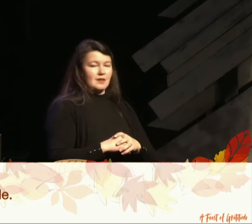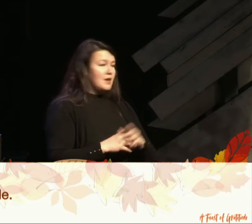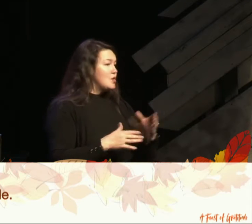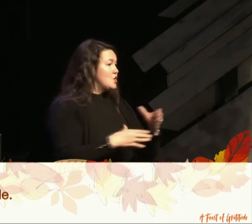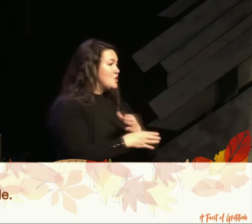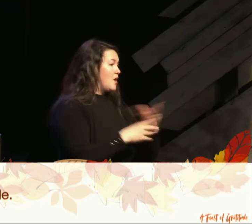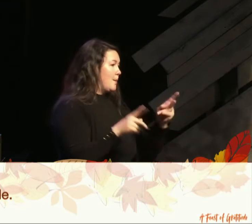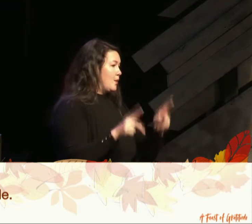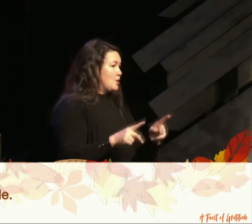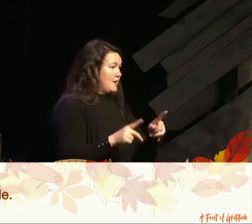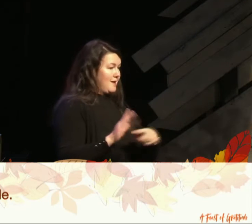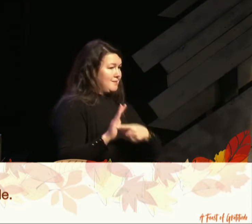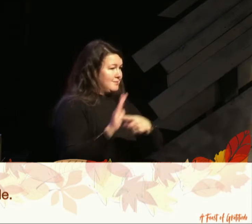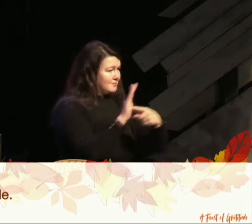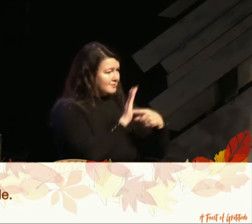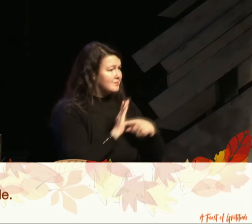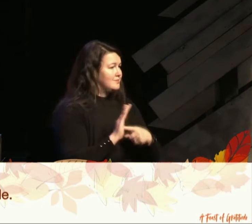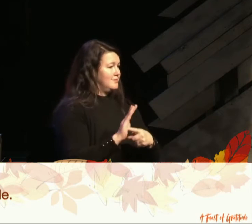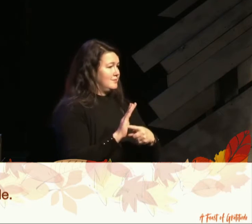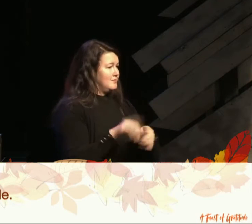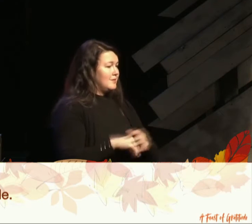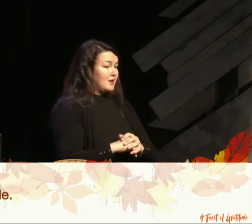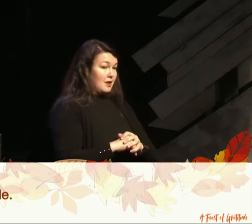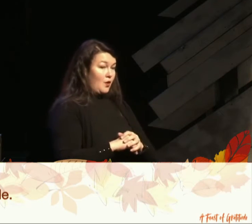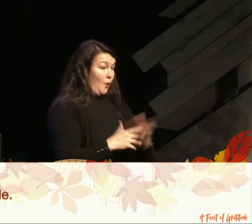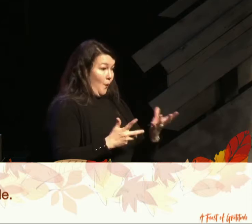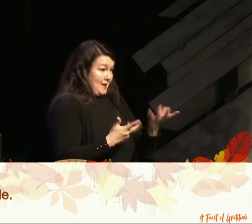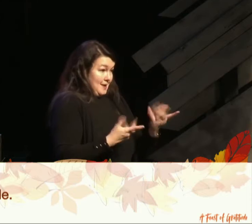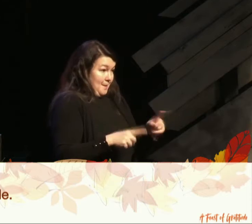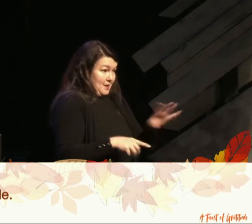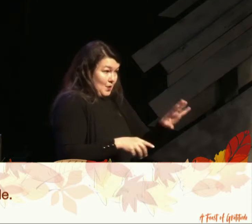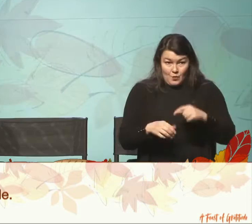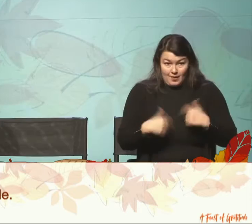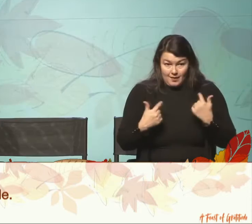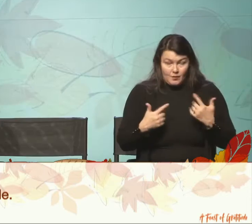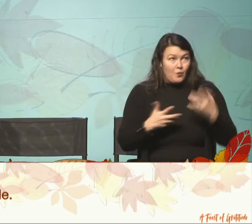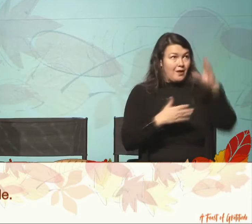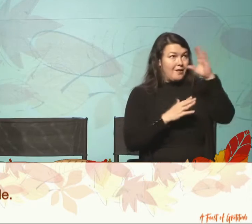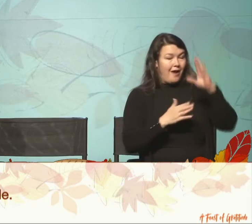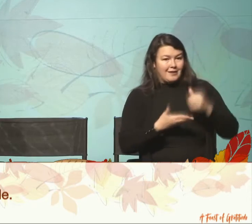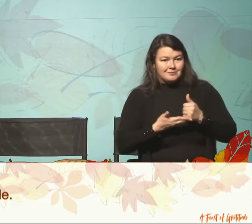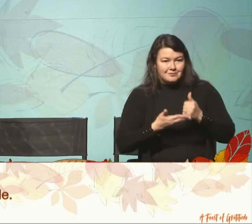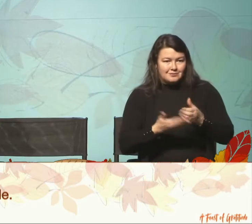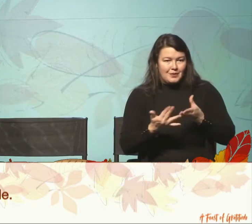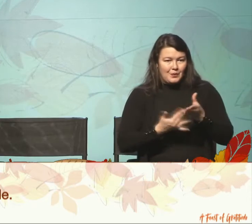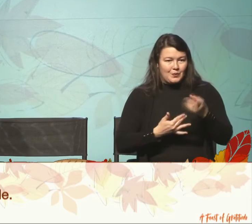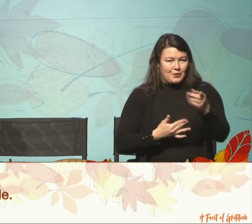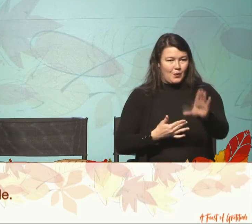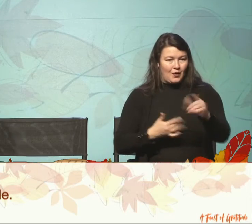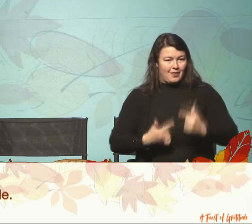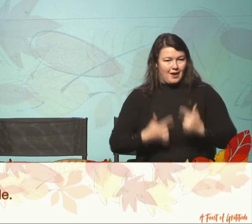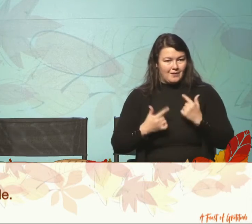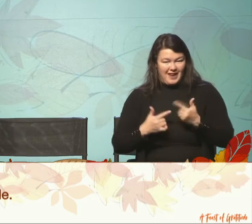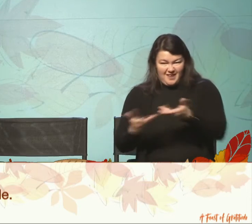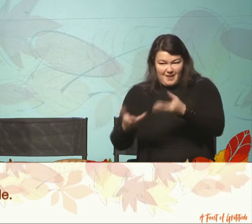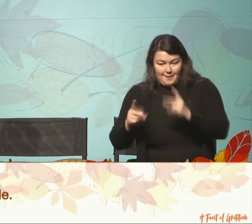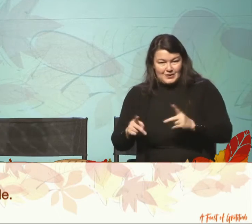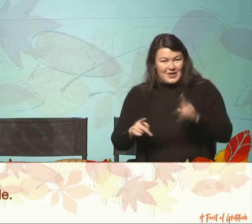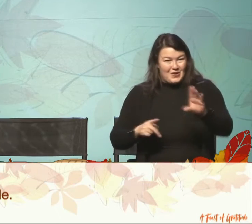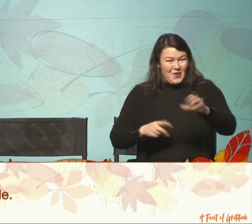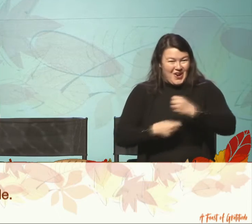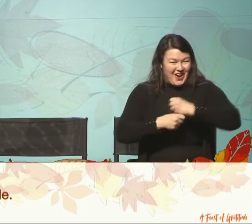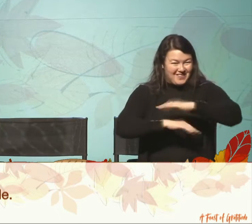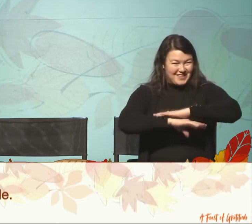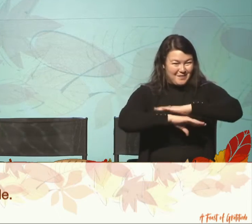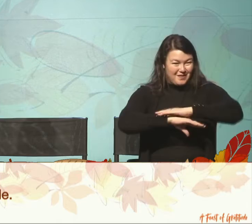the gratitude that you have. Share with someone what's happened in your life, what God has done through others. Invite someone to your coffee table.